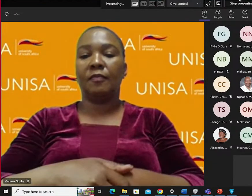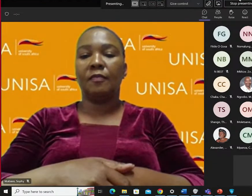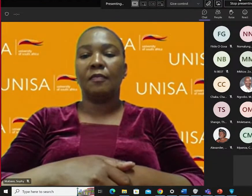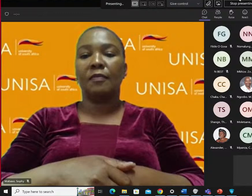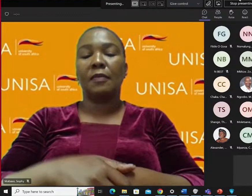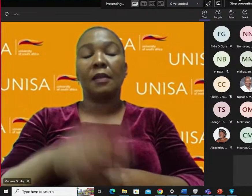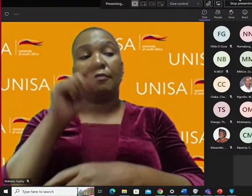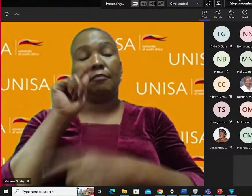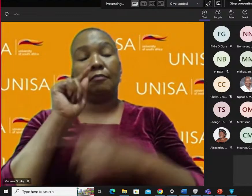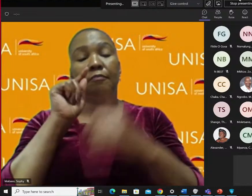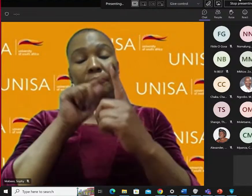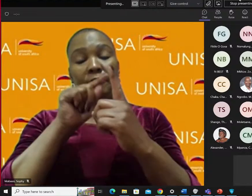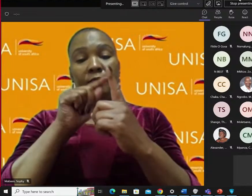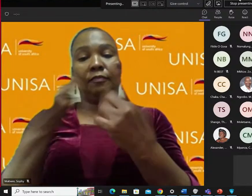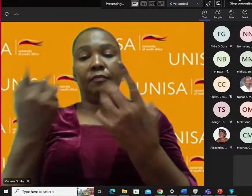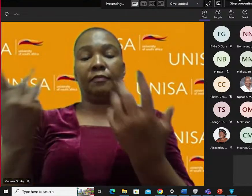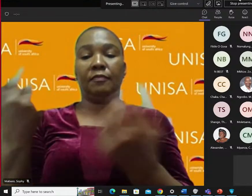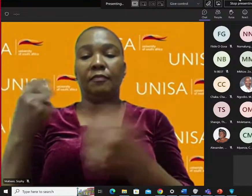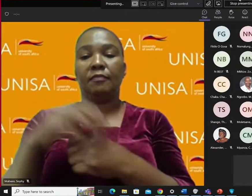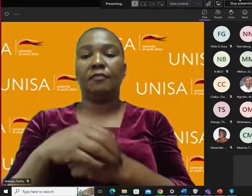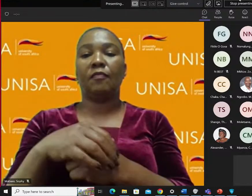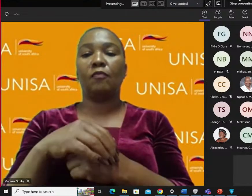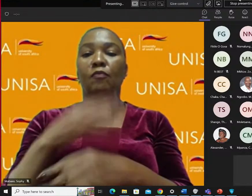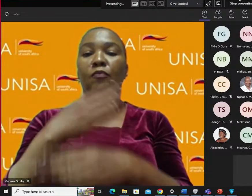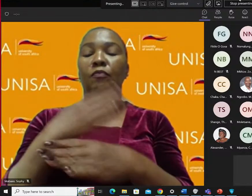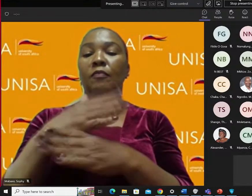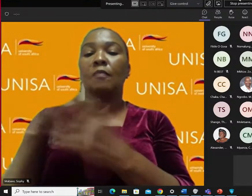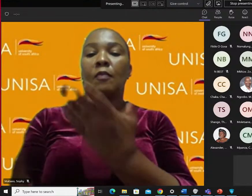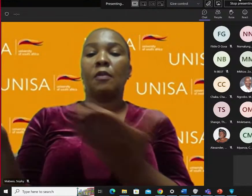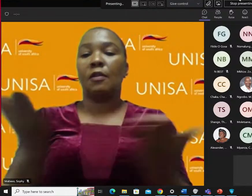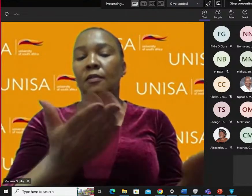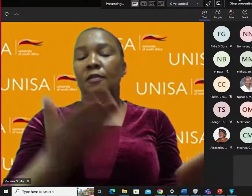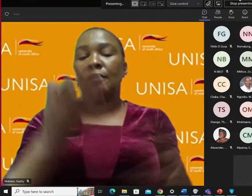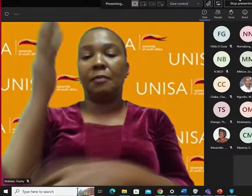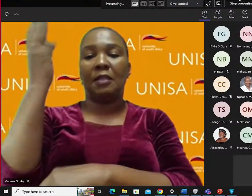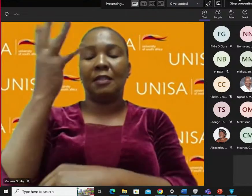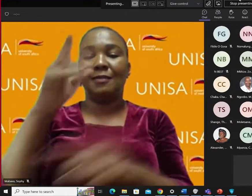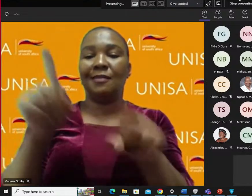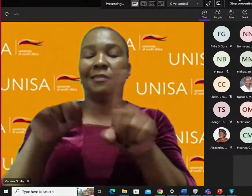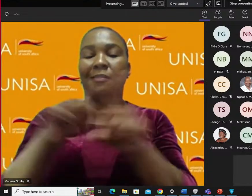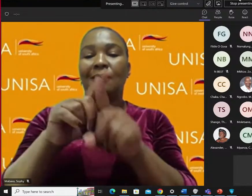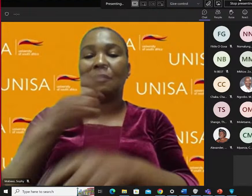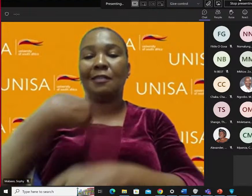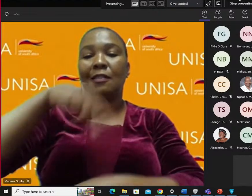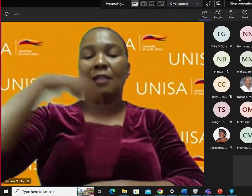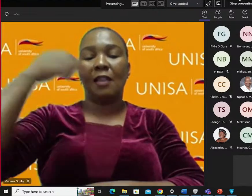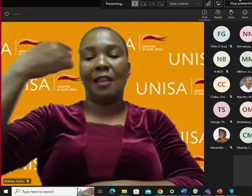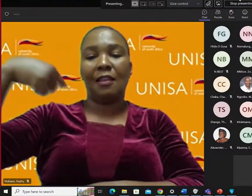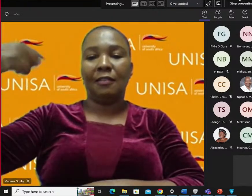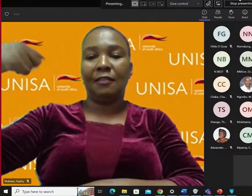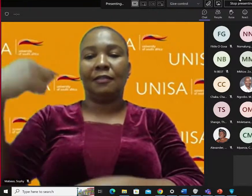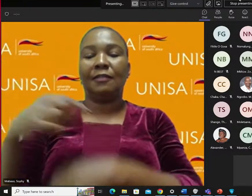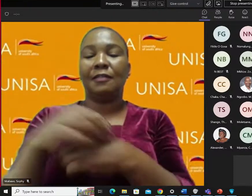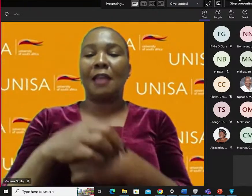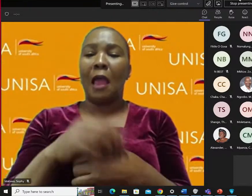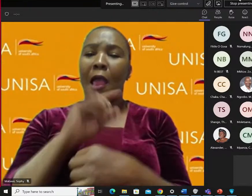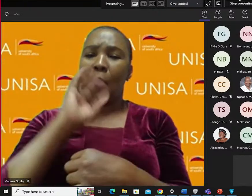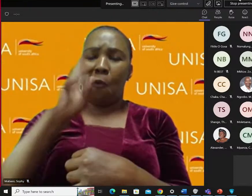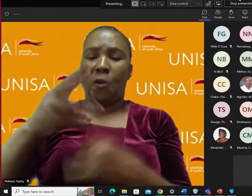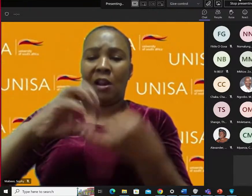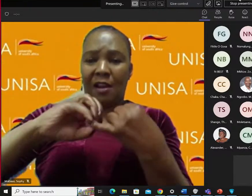make the welcome address Jengazo Lumizwe too. Kitono itumato magere.